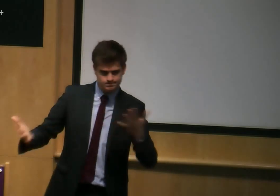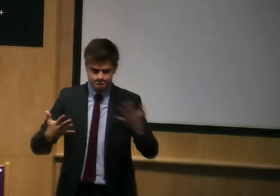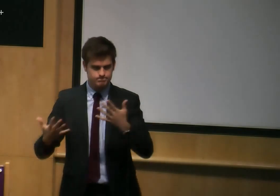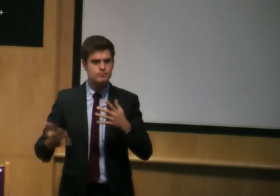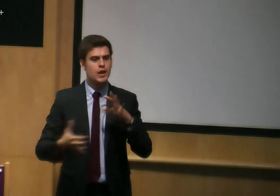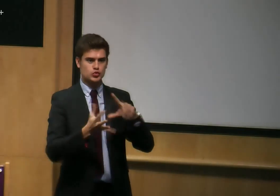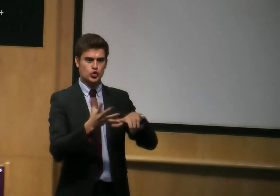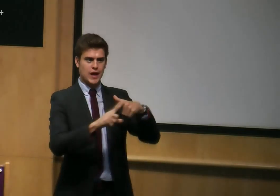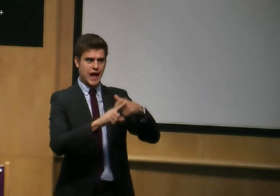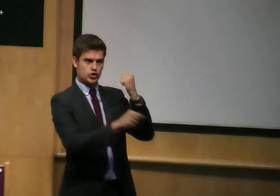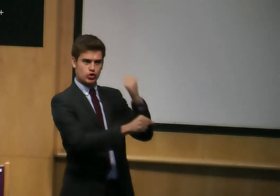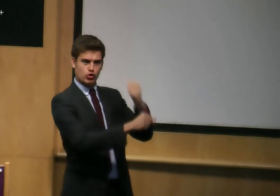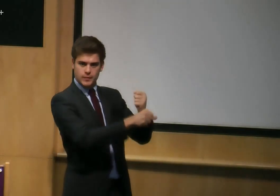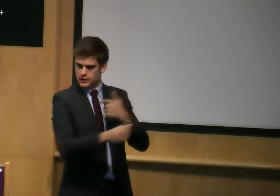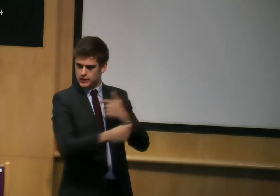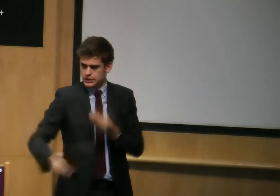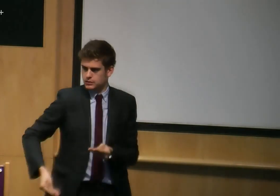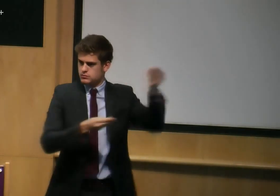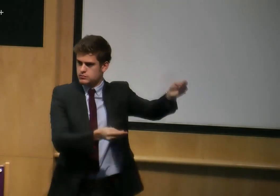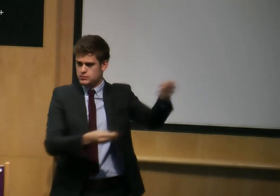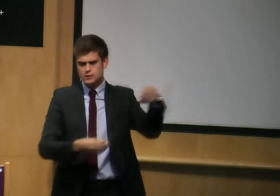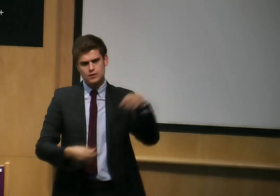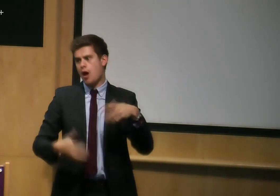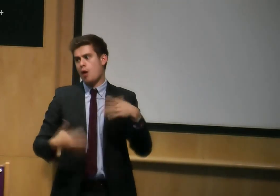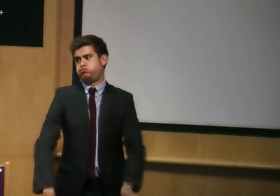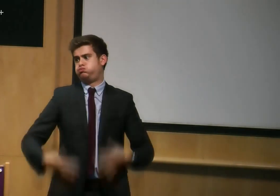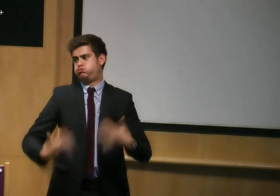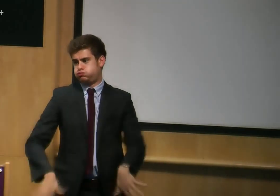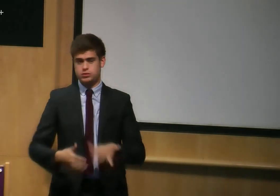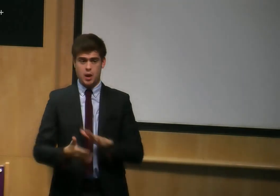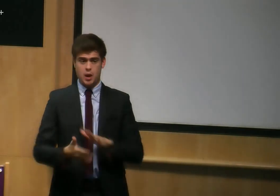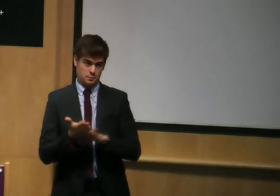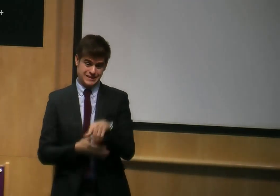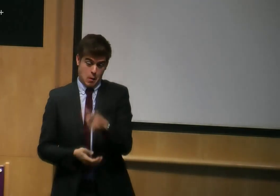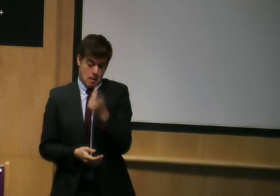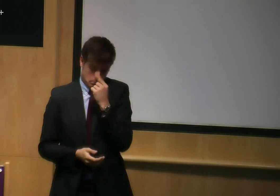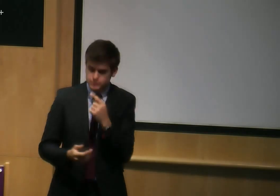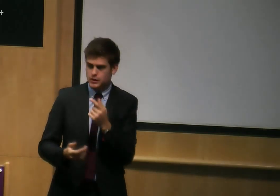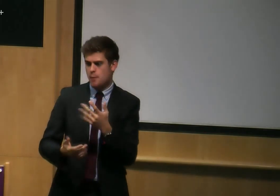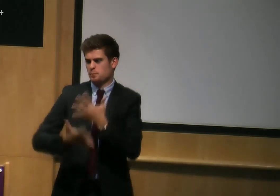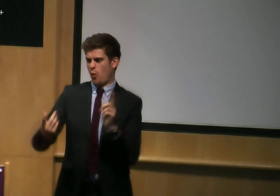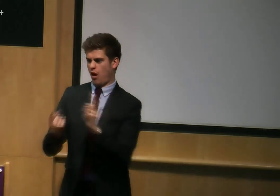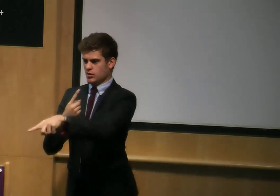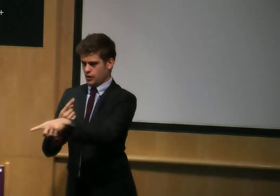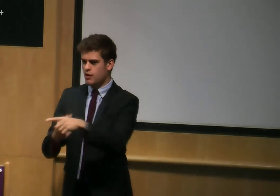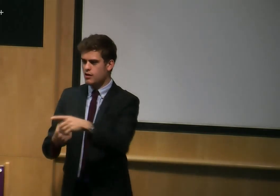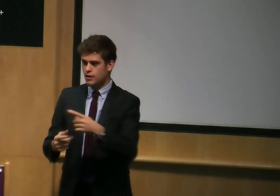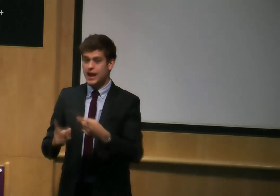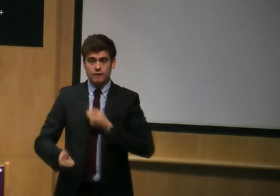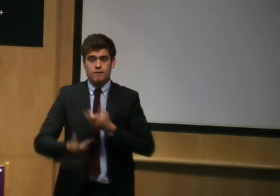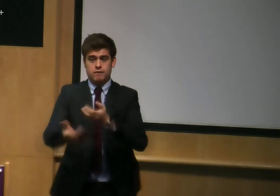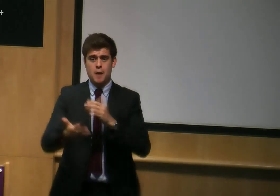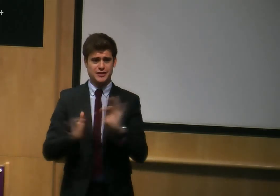of the annual general meeting. But this is a report that we've put together that combines all of the VSL Charter work that we've